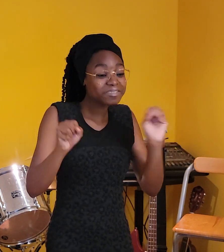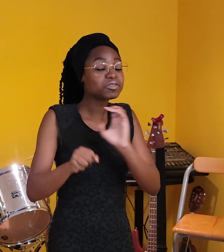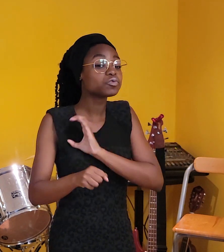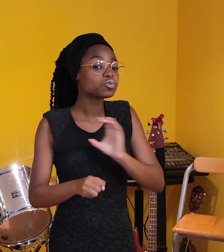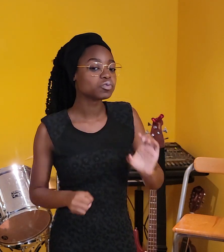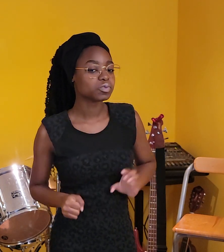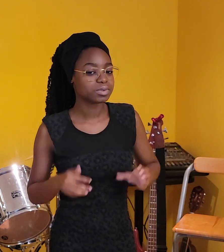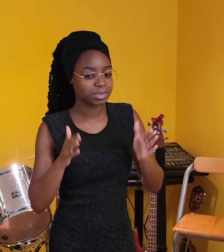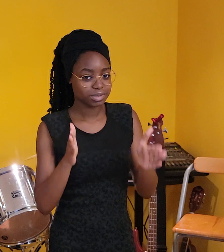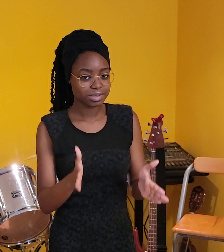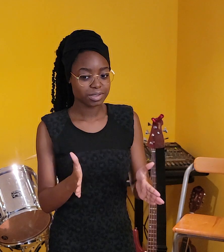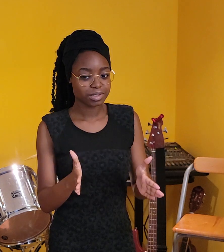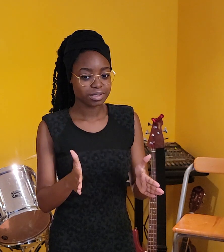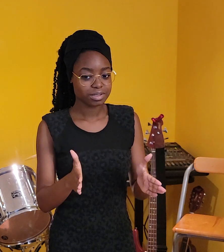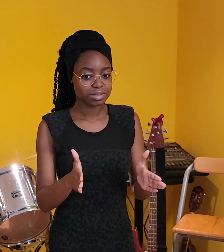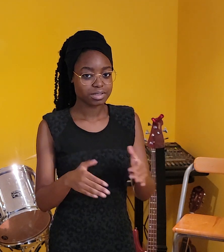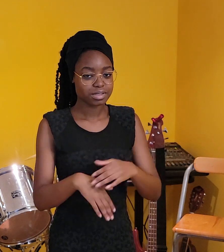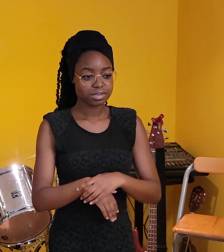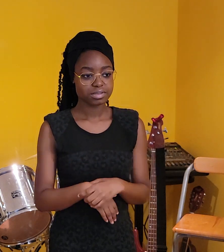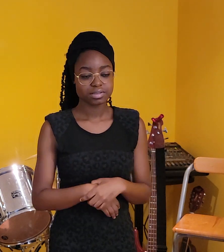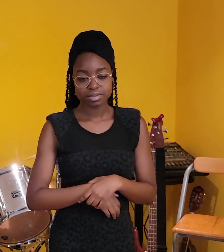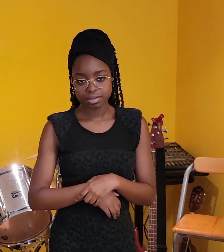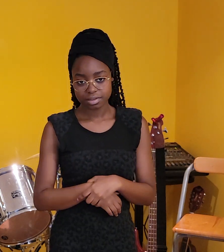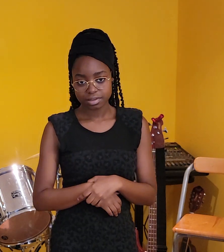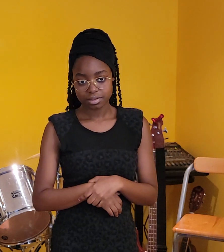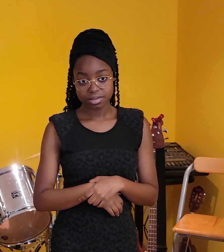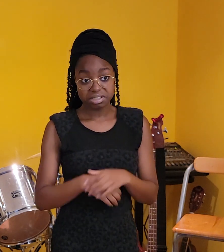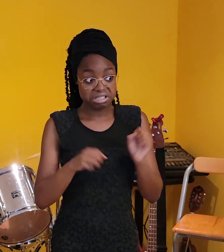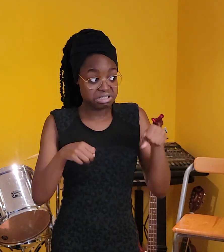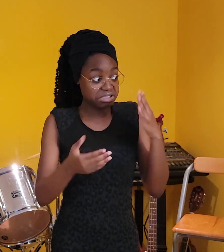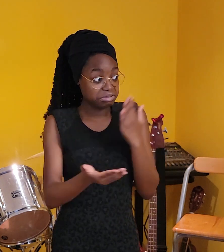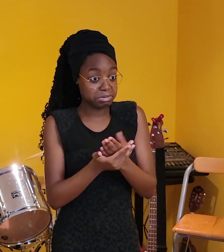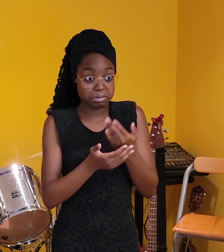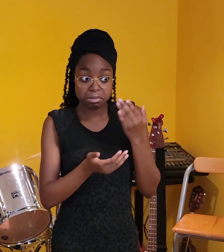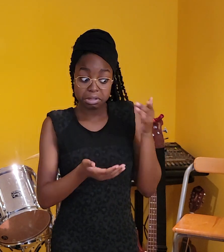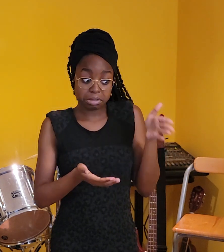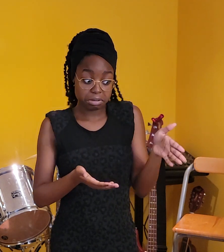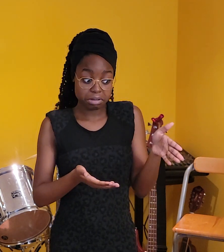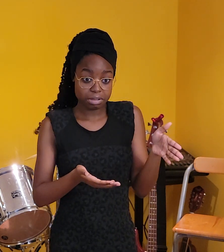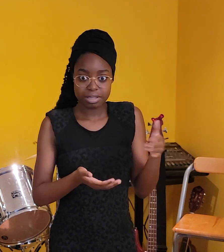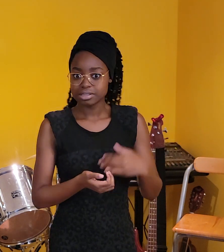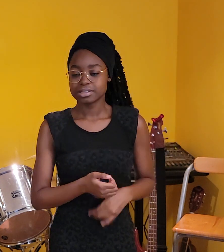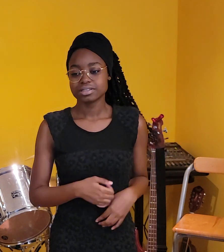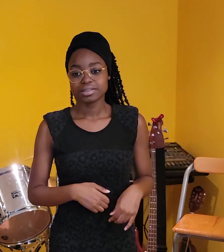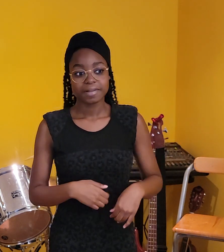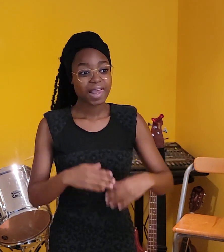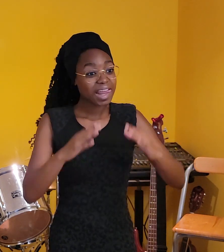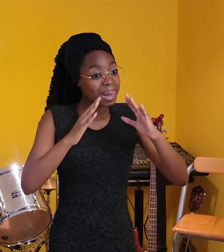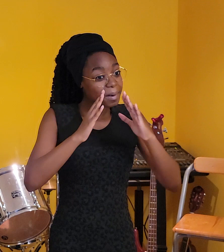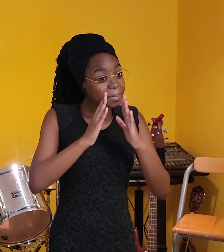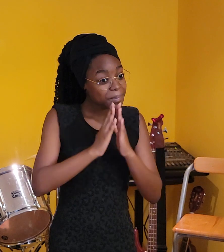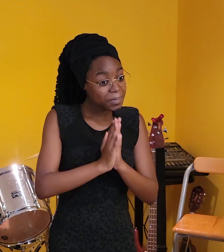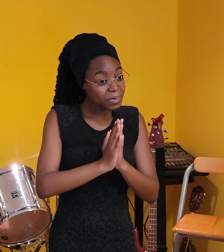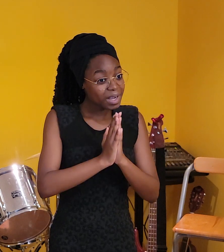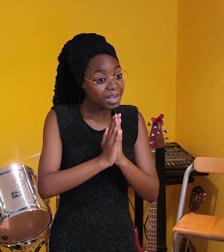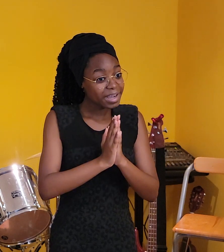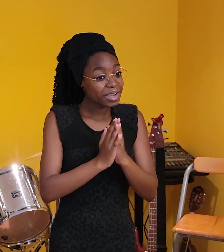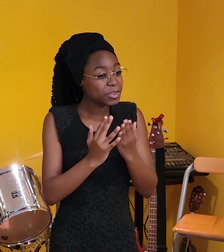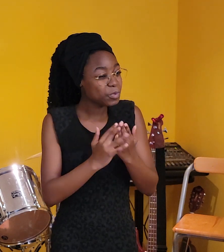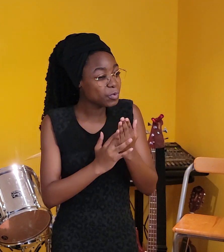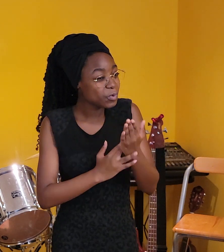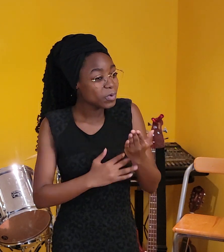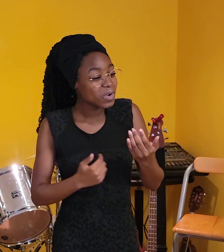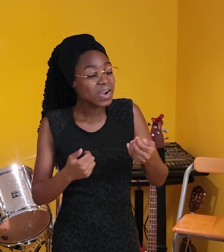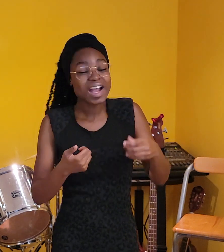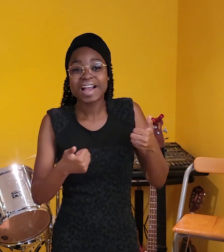Christians. So you can stop right there at Our Father and pray your way through everything you can think about Our